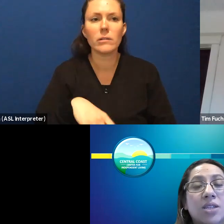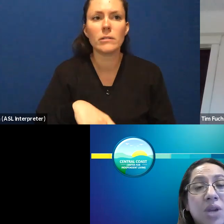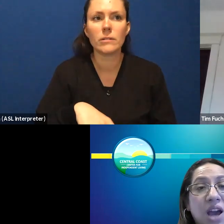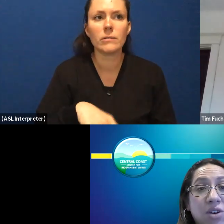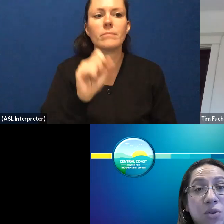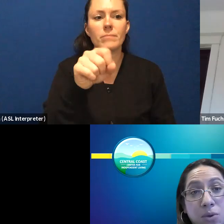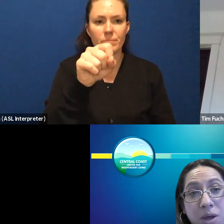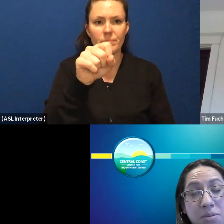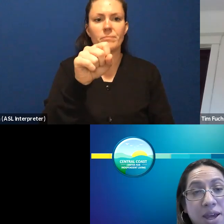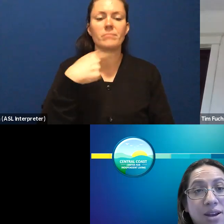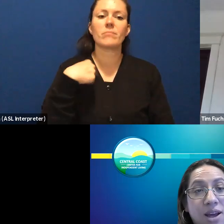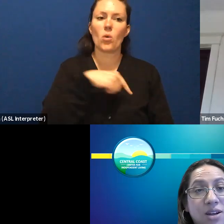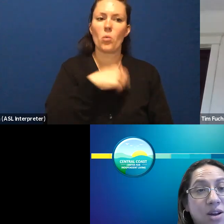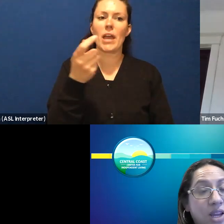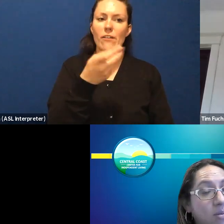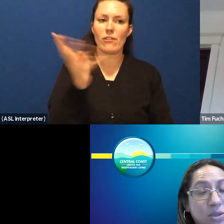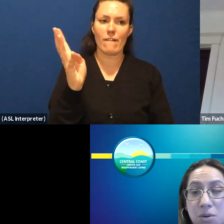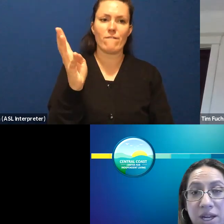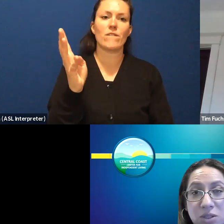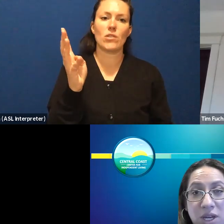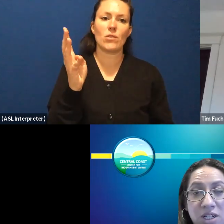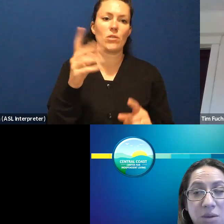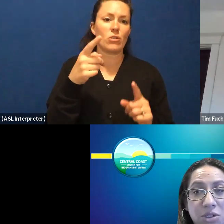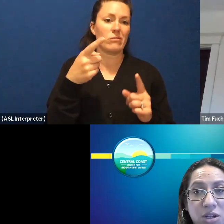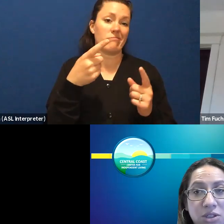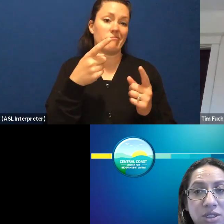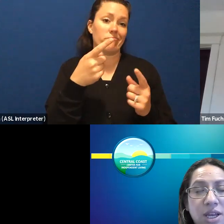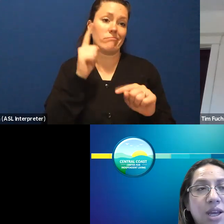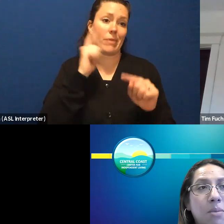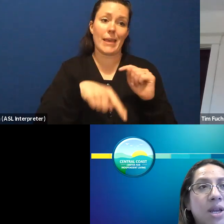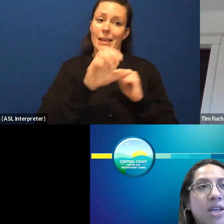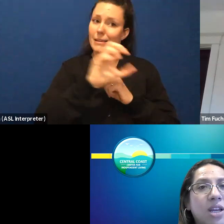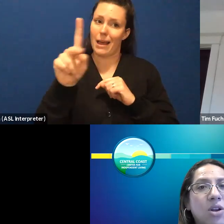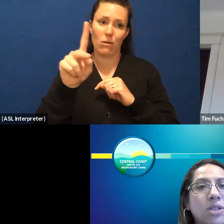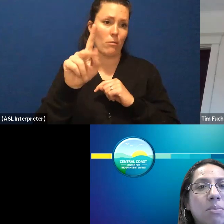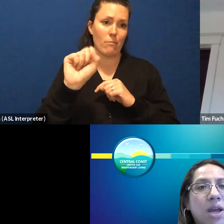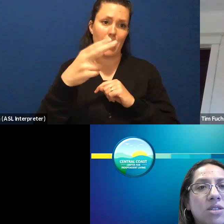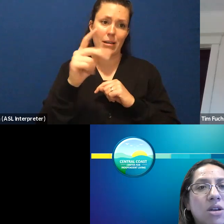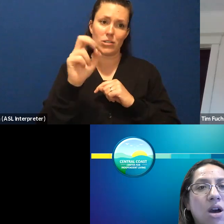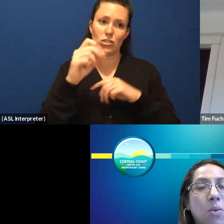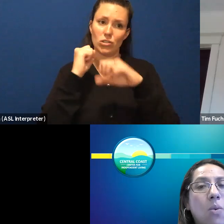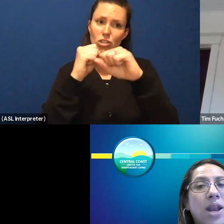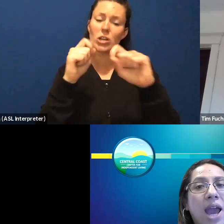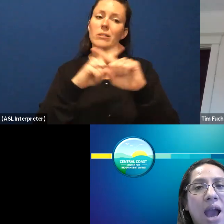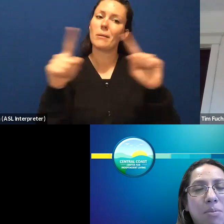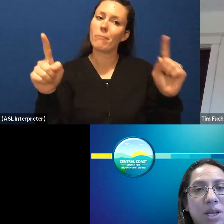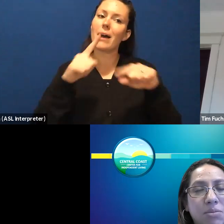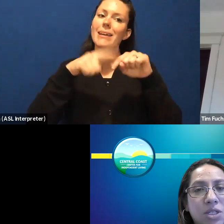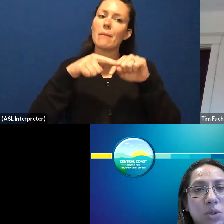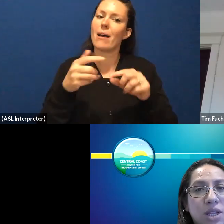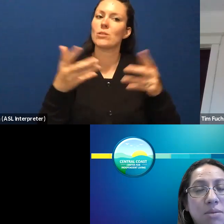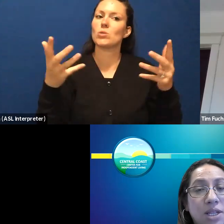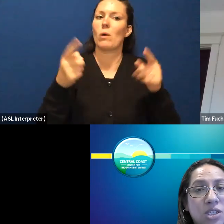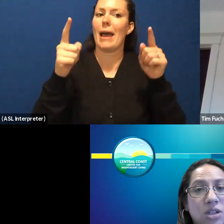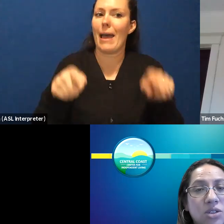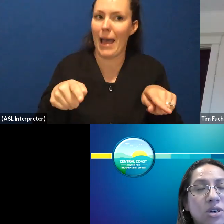With us, we have a few of them that are not able to go back to any type of shelter. But again, it all depends on what happened